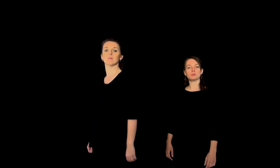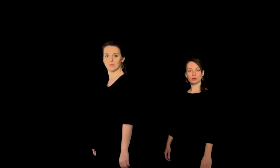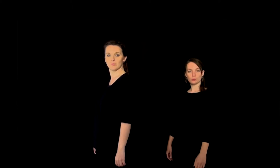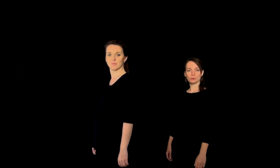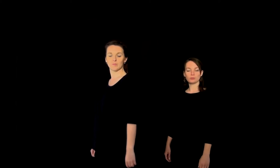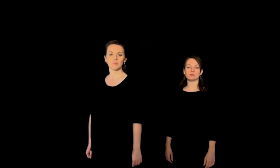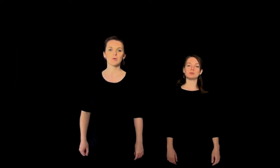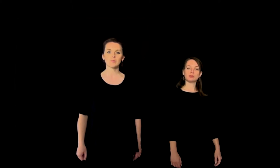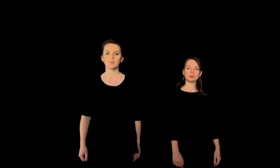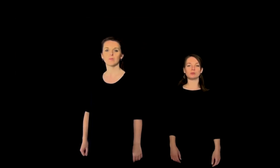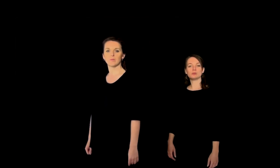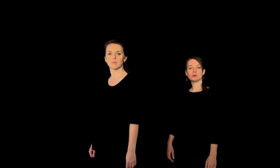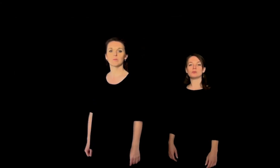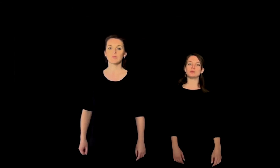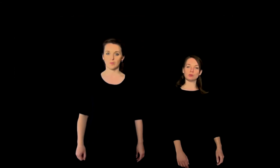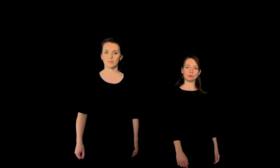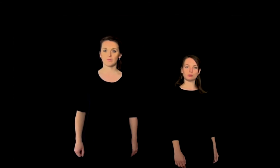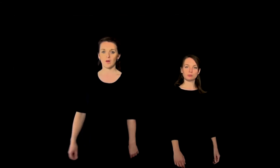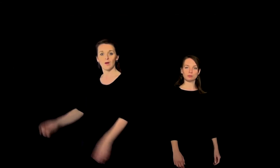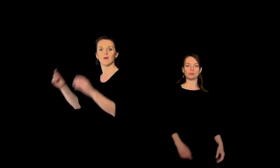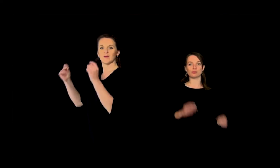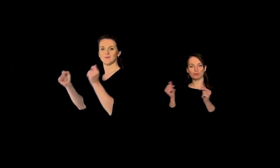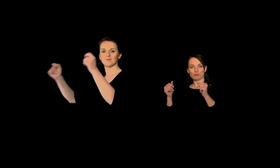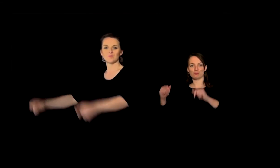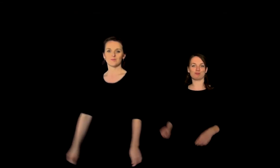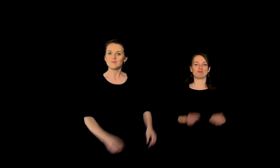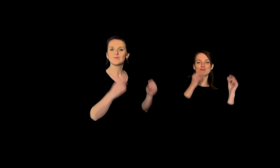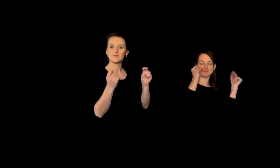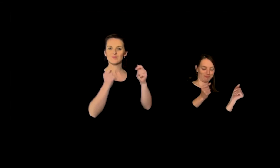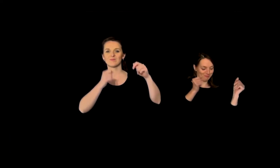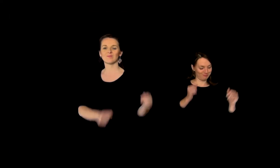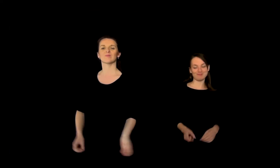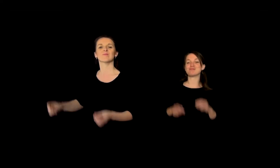bum bum bum bum bum bum bum bum bum